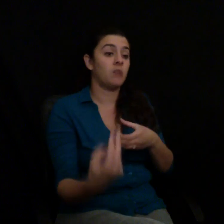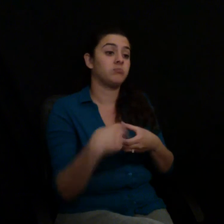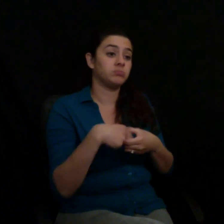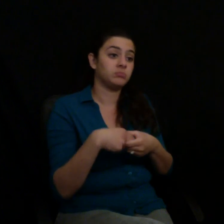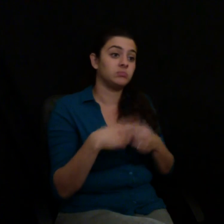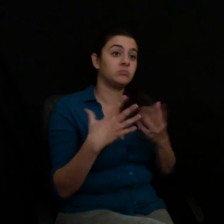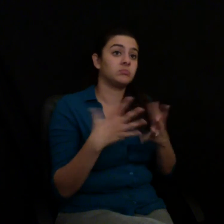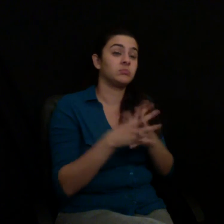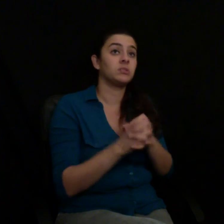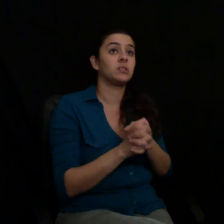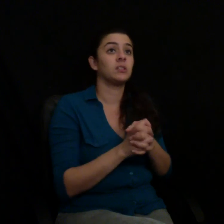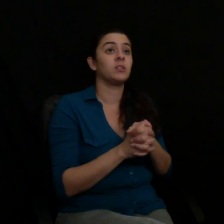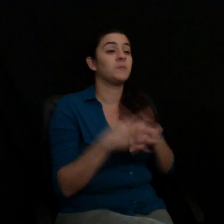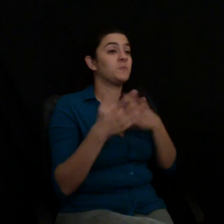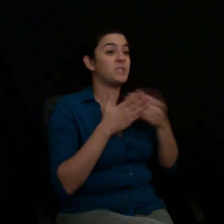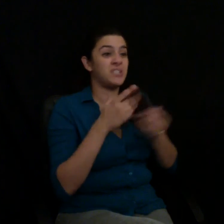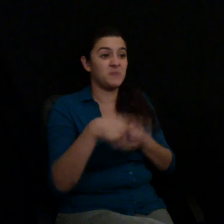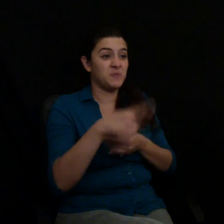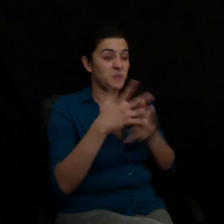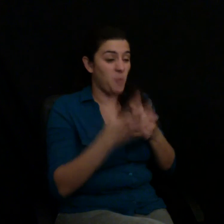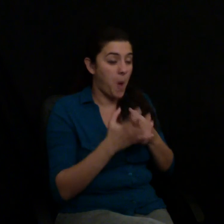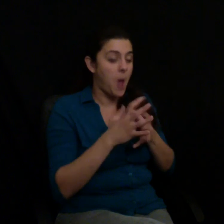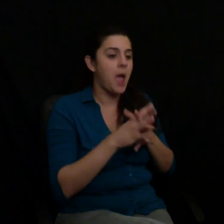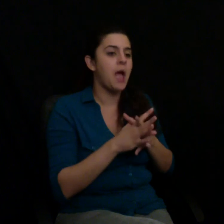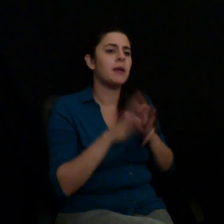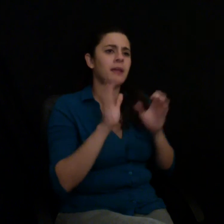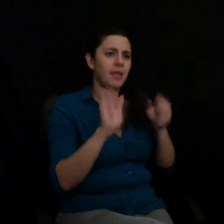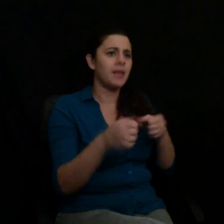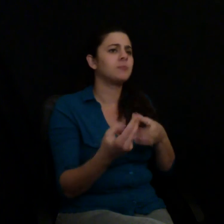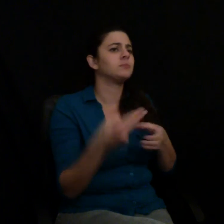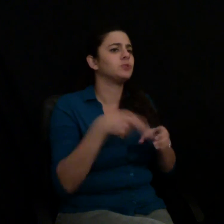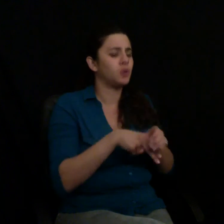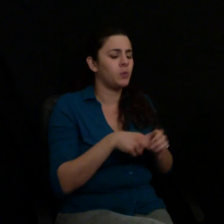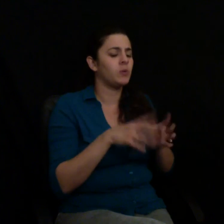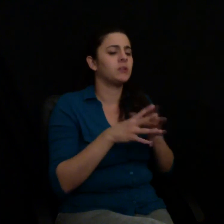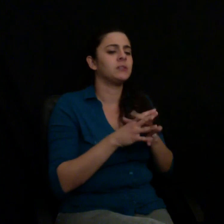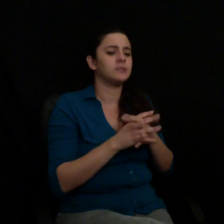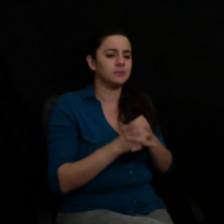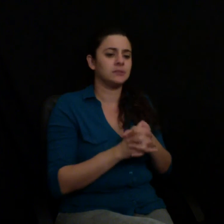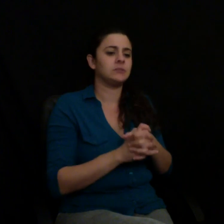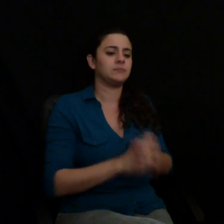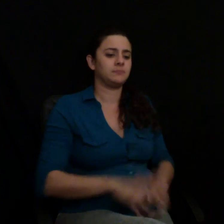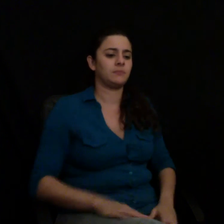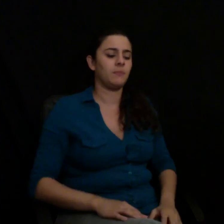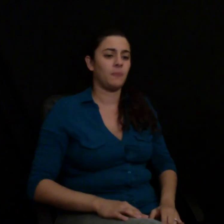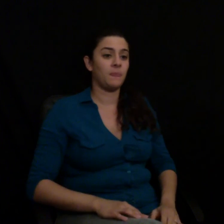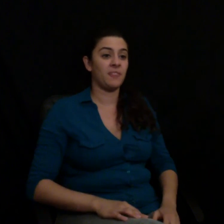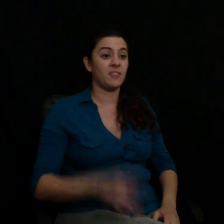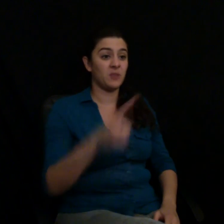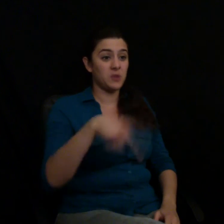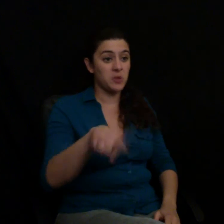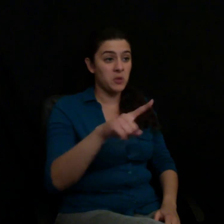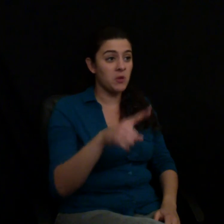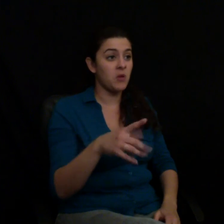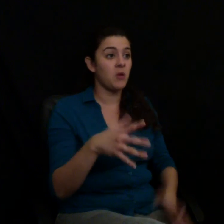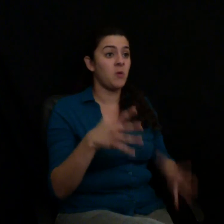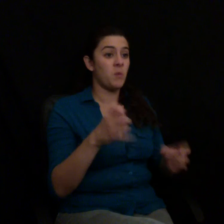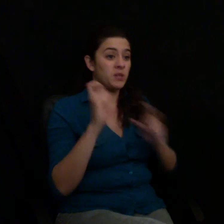blog it or whatever, we could definitely use that kind of support. Also, if you guys got any donations you could throw our way, we've